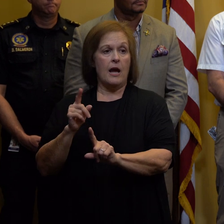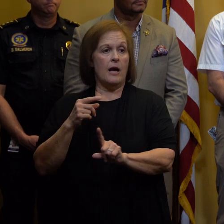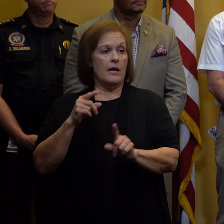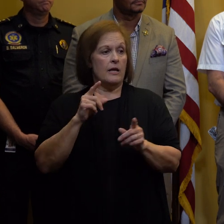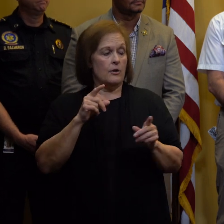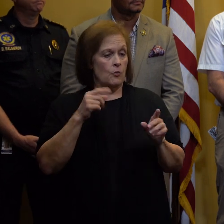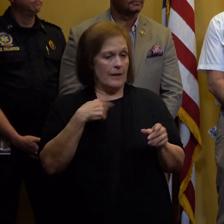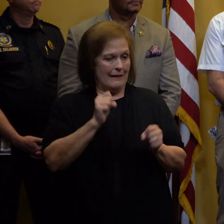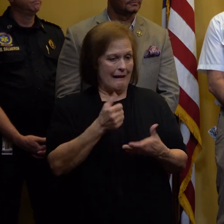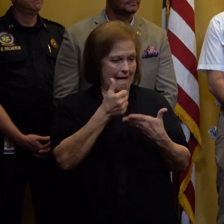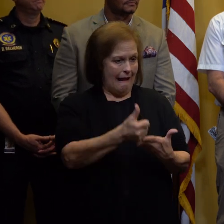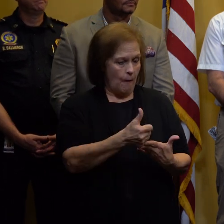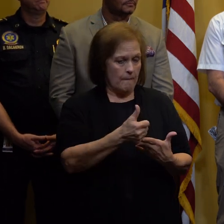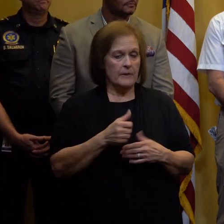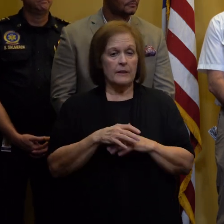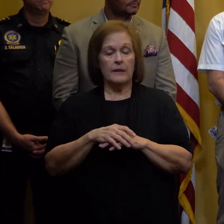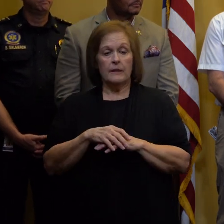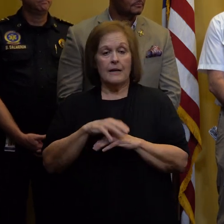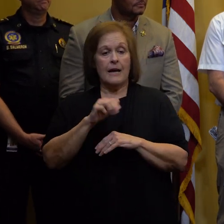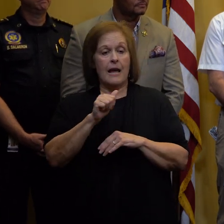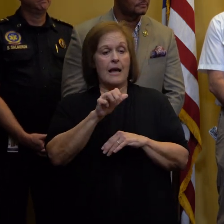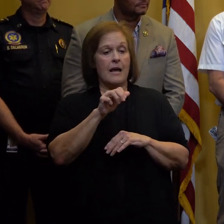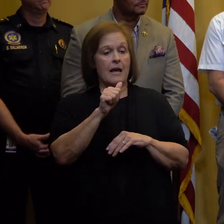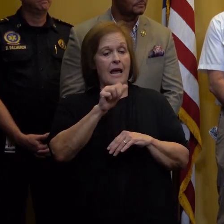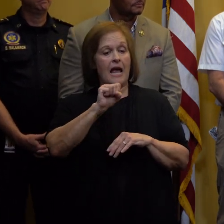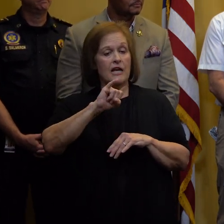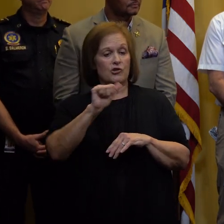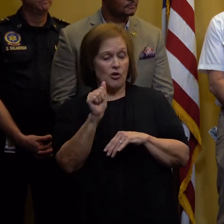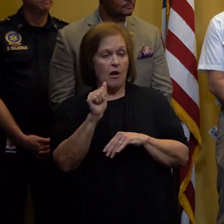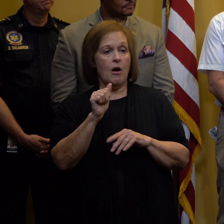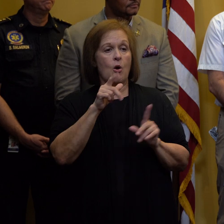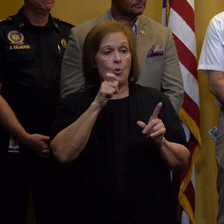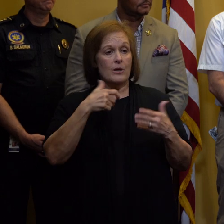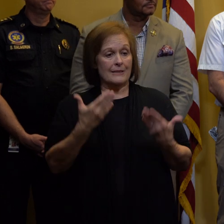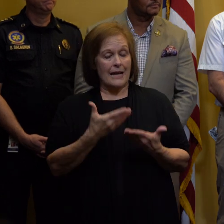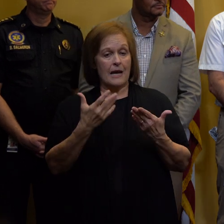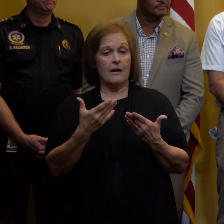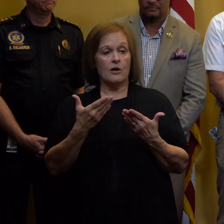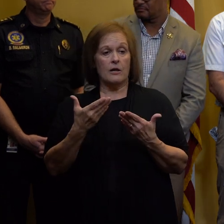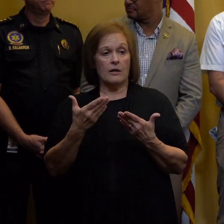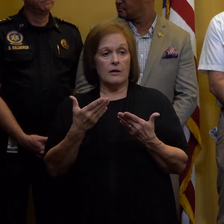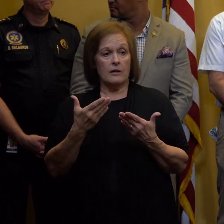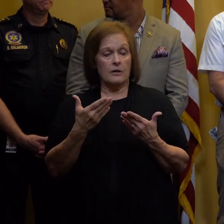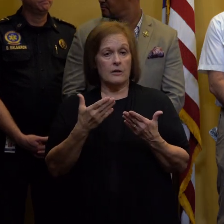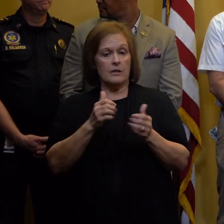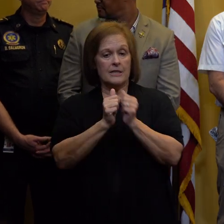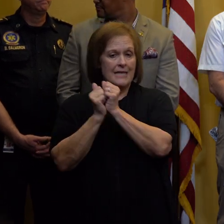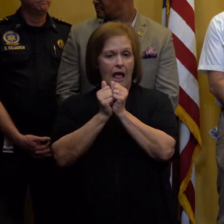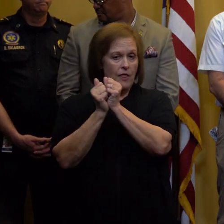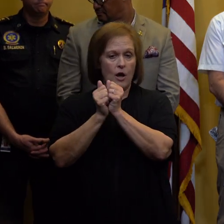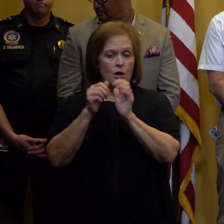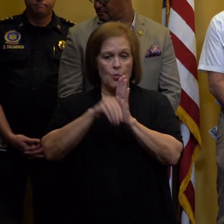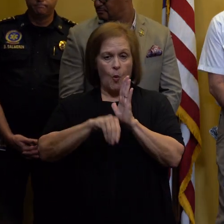they are. This afternoon, we have Miss Asia Ognaby, who is here representing Together New Orleans.